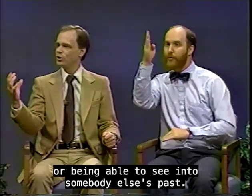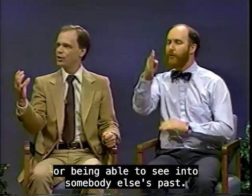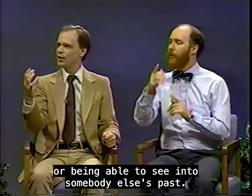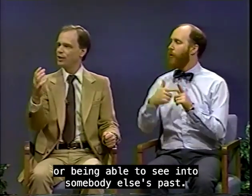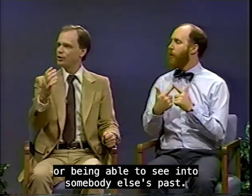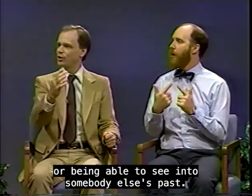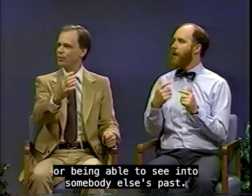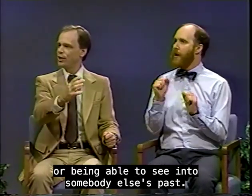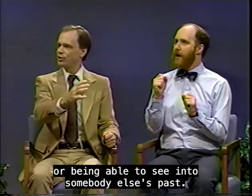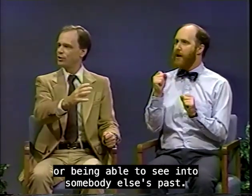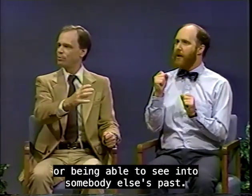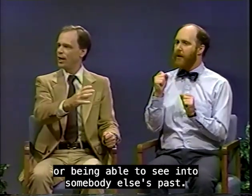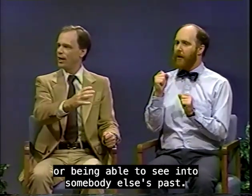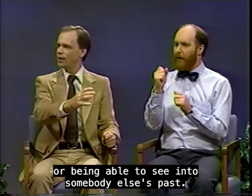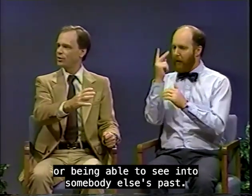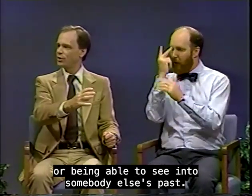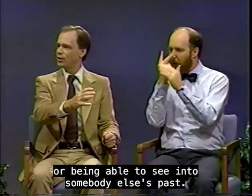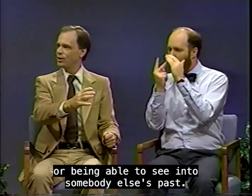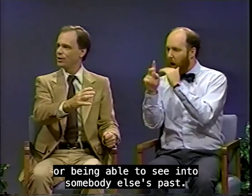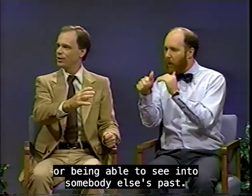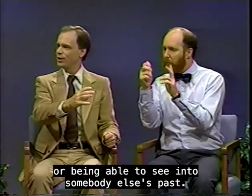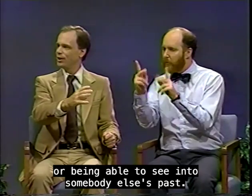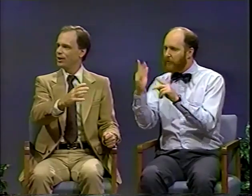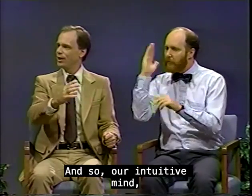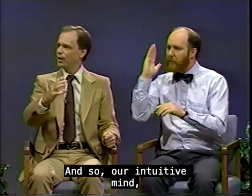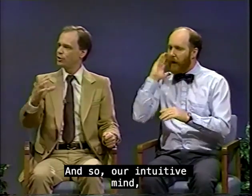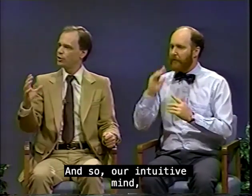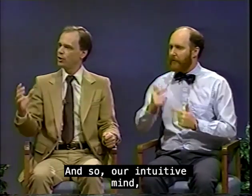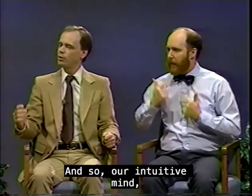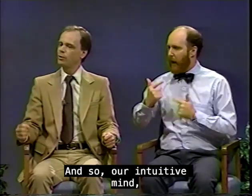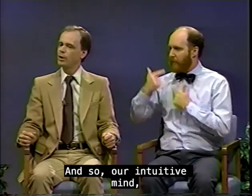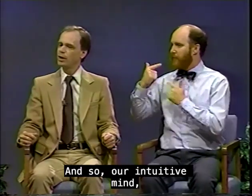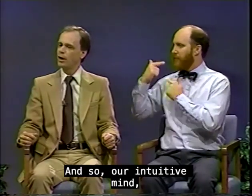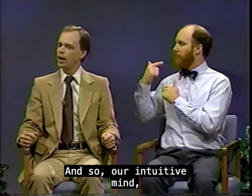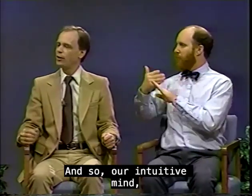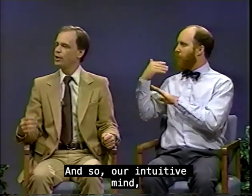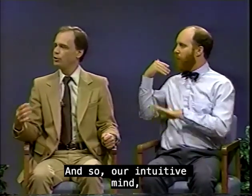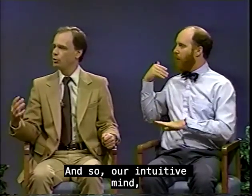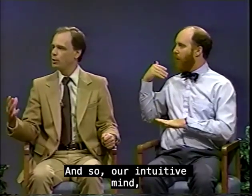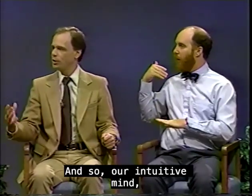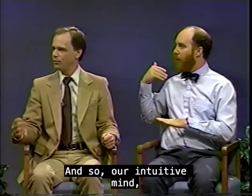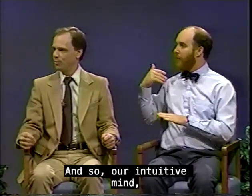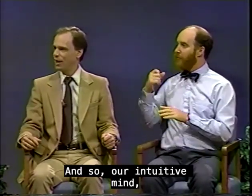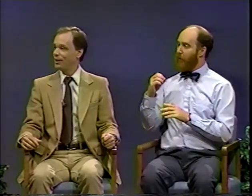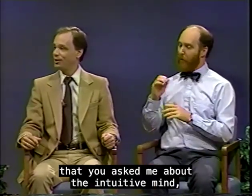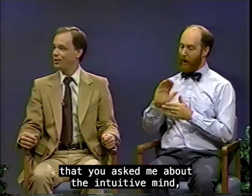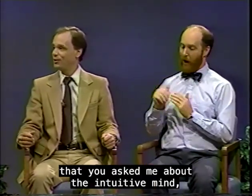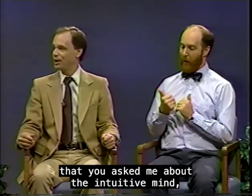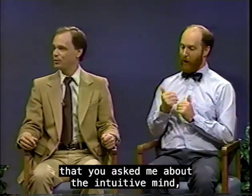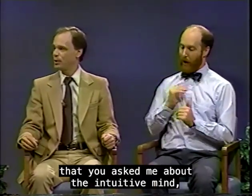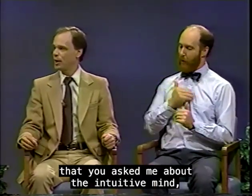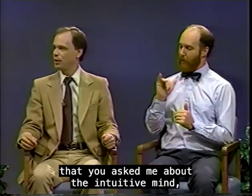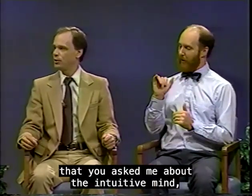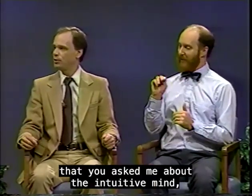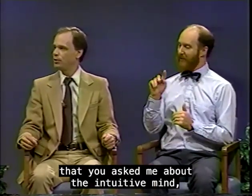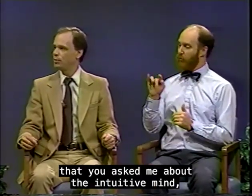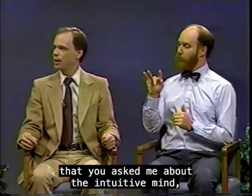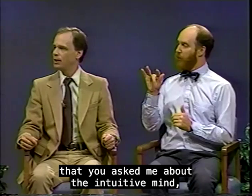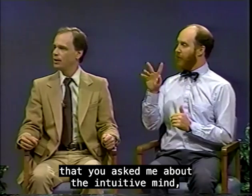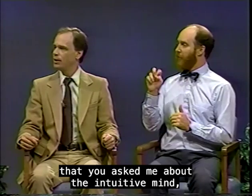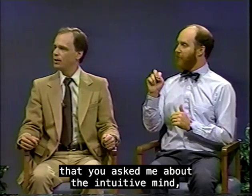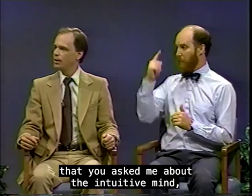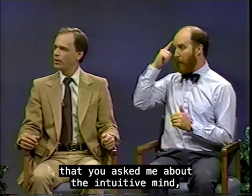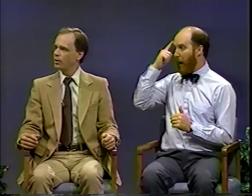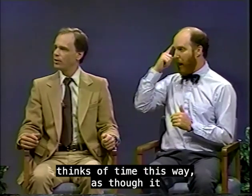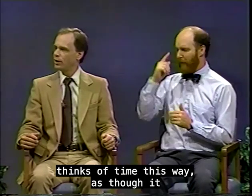to see into somebody else's past. And so our intuitive mind, that you asked me about the intuitive